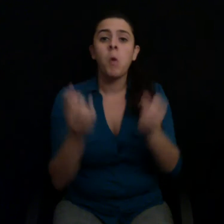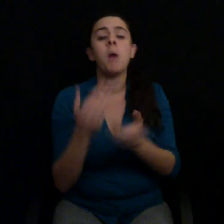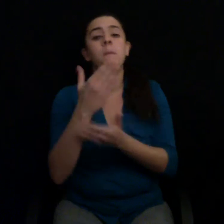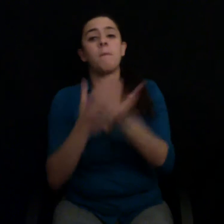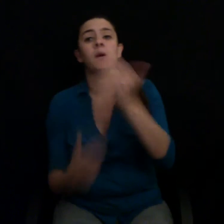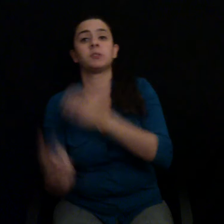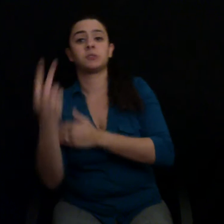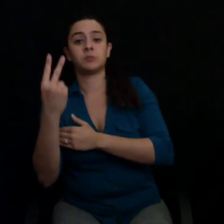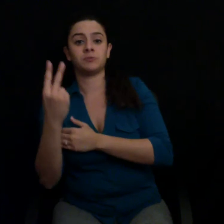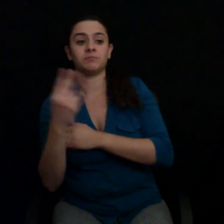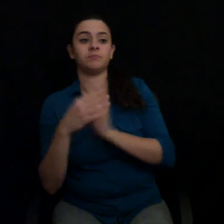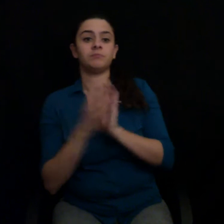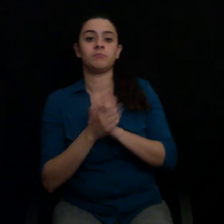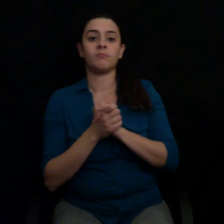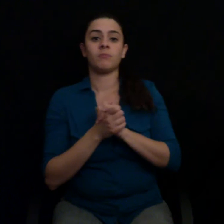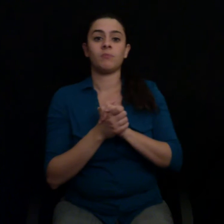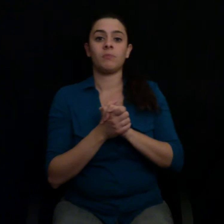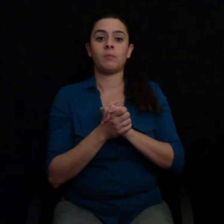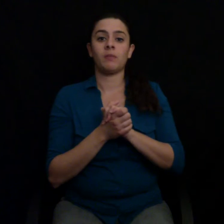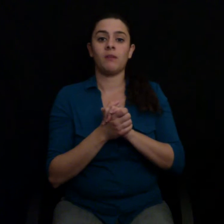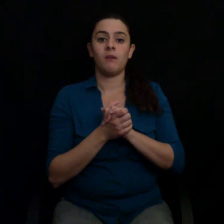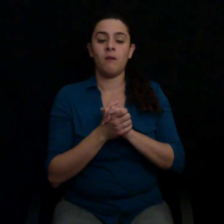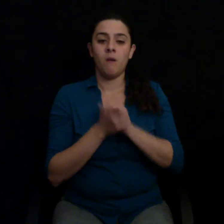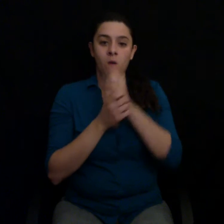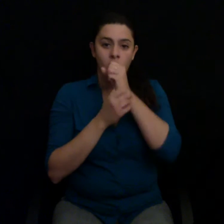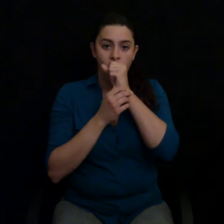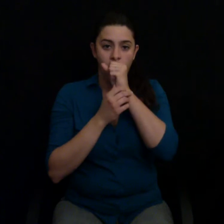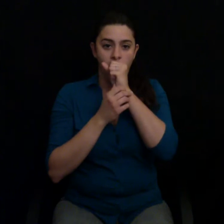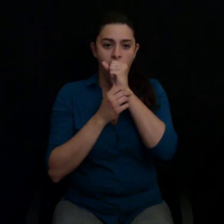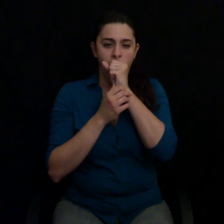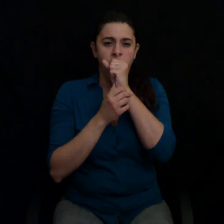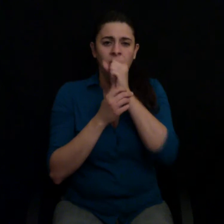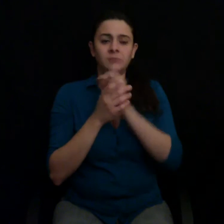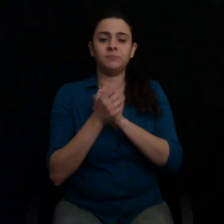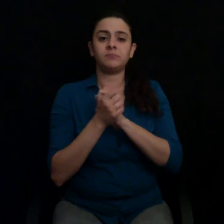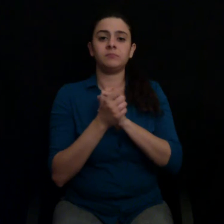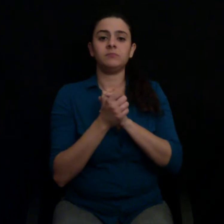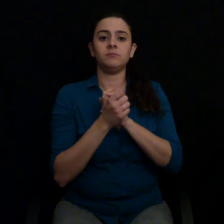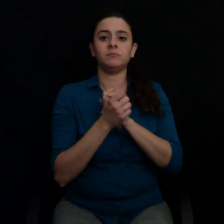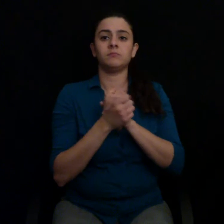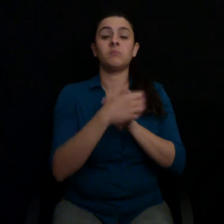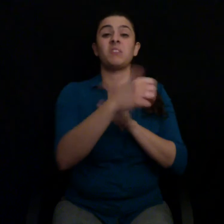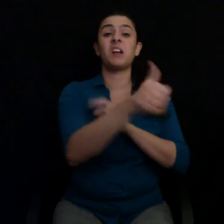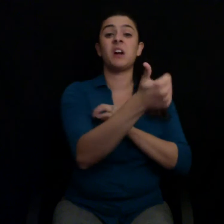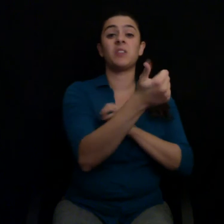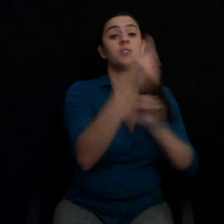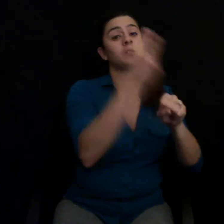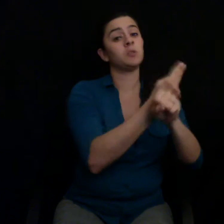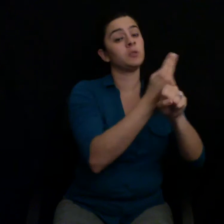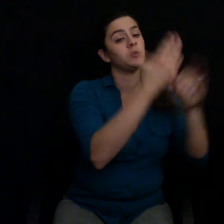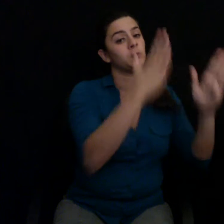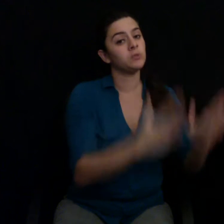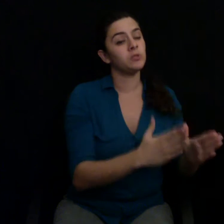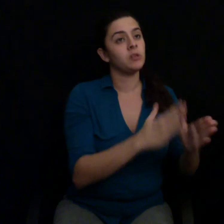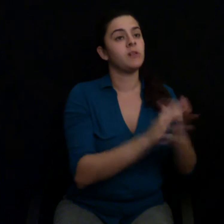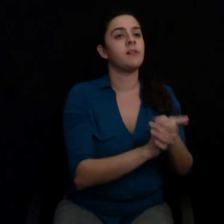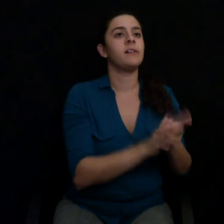others looked deeper into Huck's post history and brought a lot of that history to the attention of the r/Upvoted community and those of